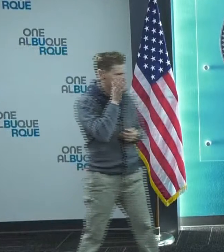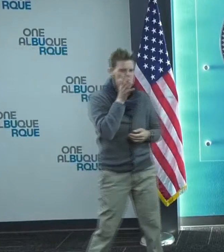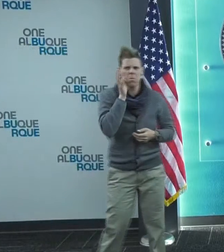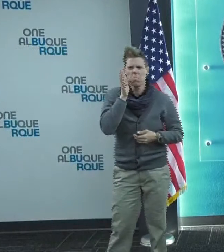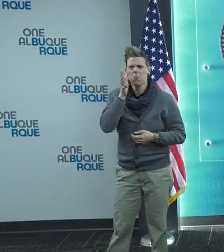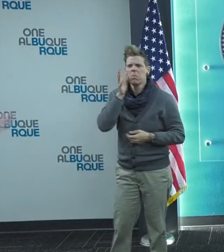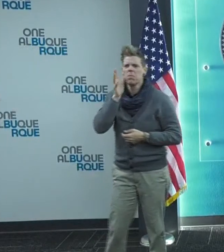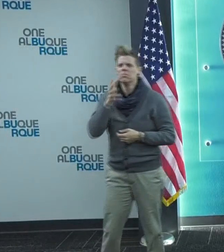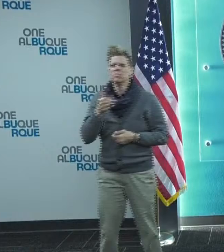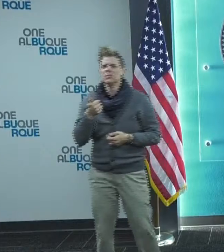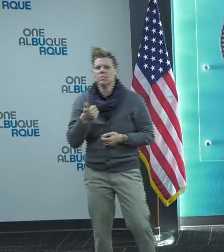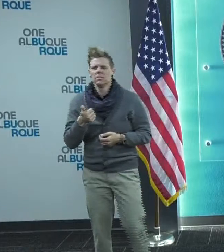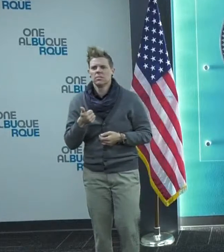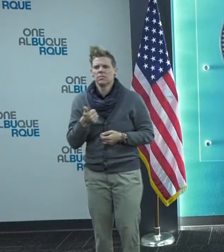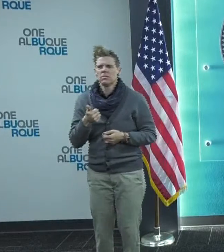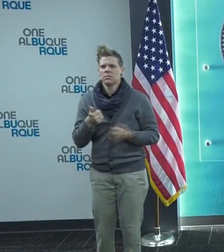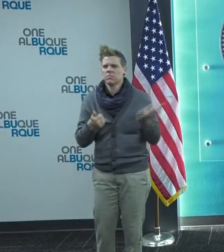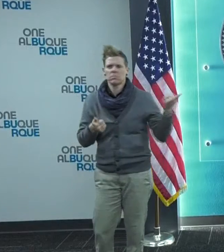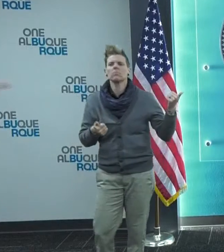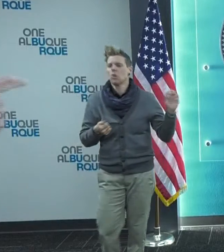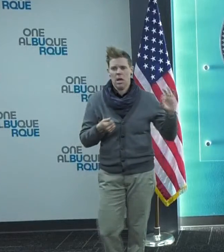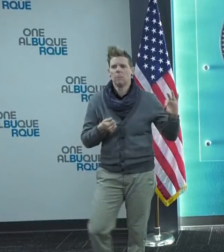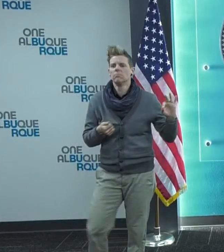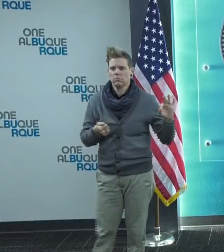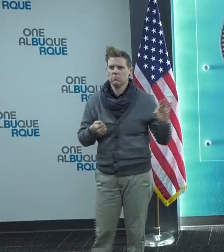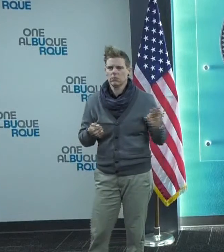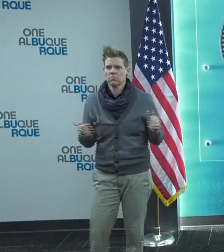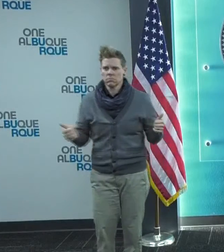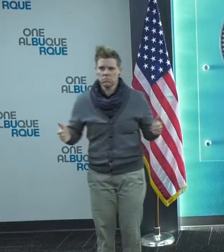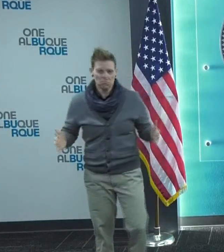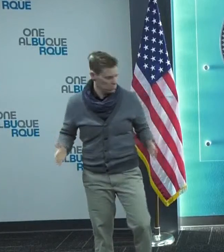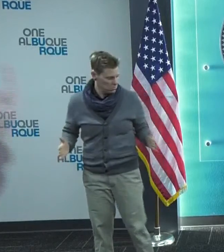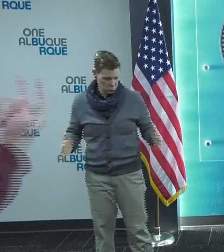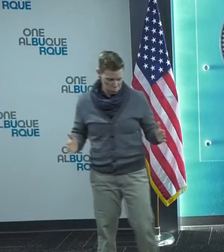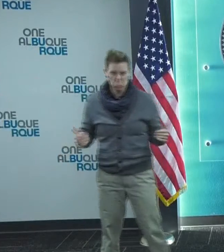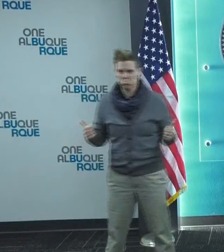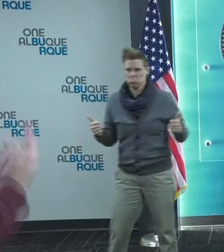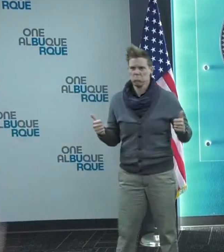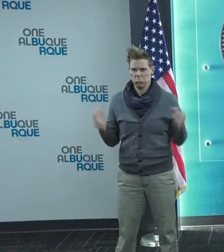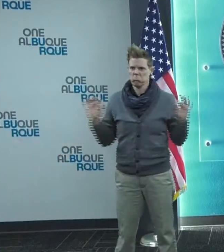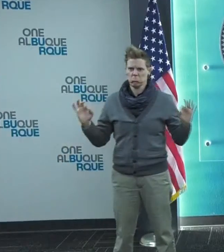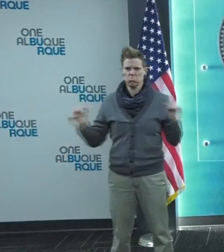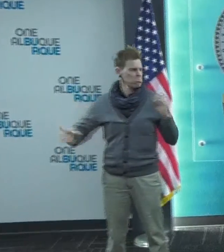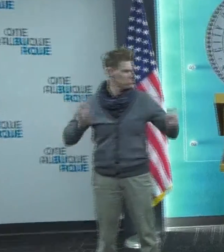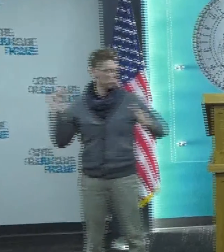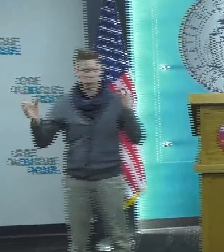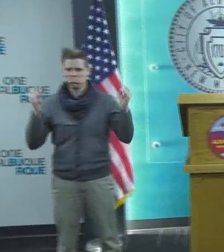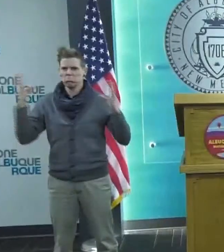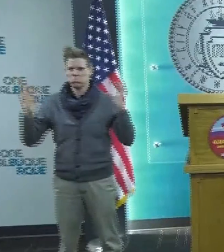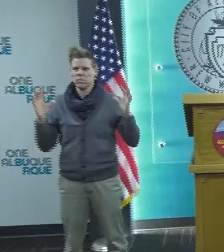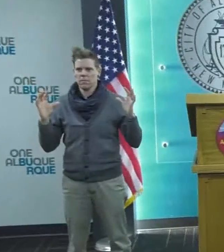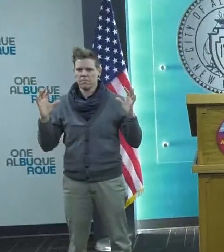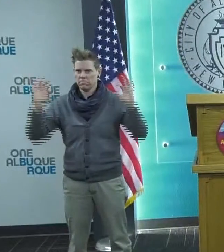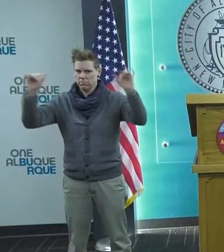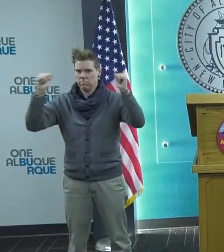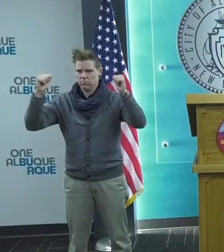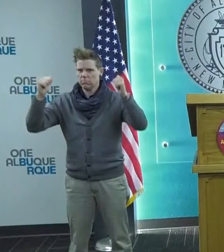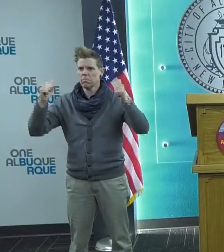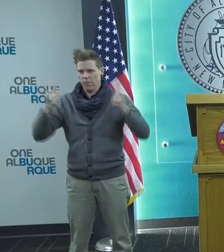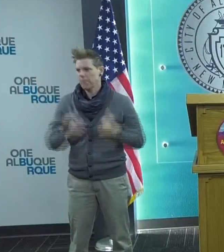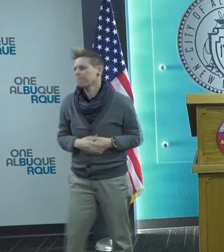But there won't be any speakers on Zoom, so she won't have to move. Right Is there. that screen closer? That's now?